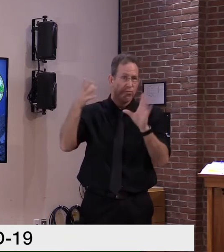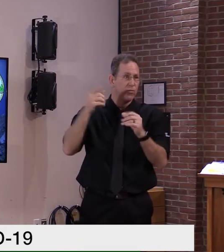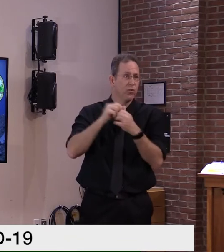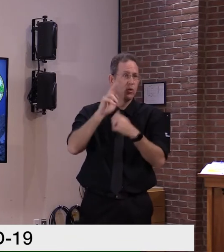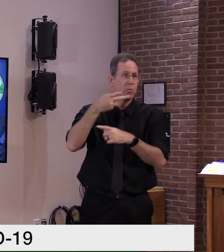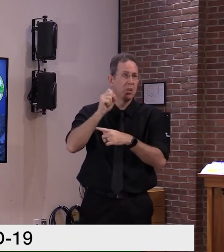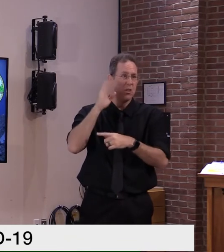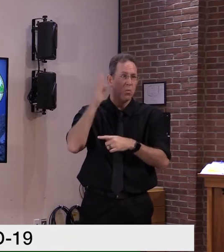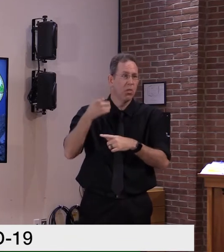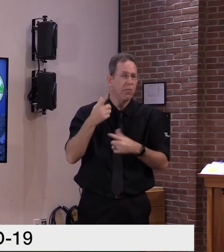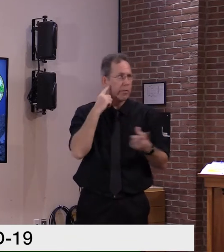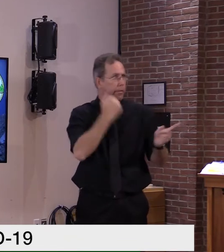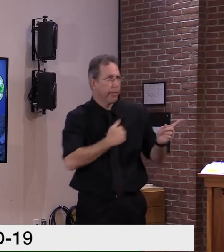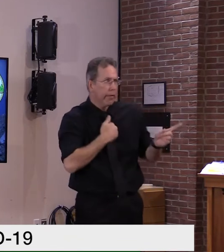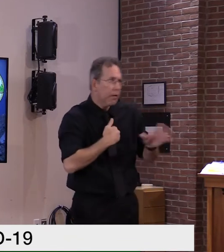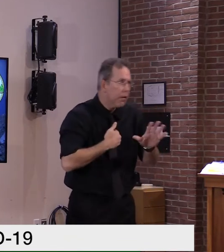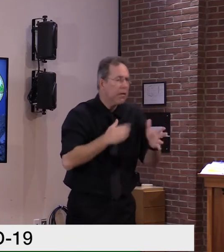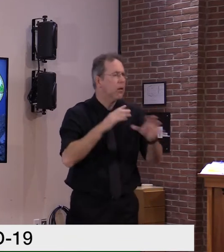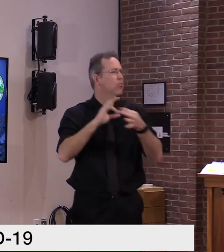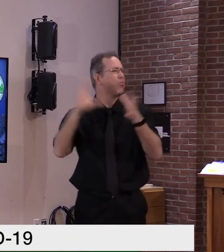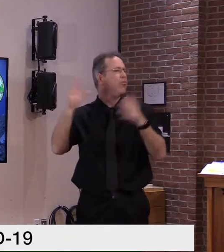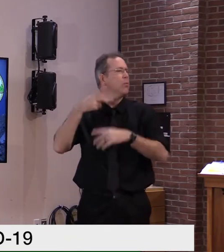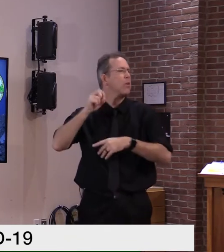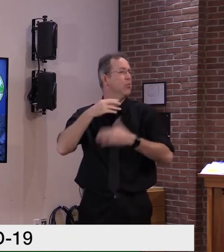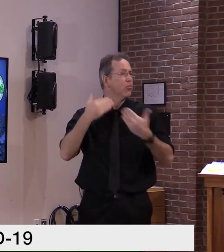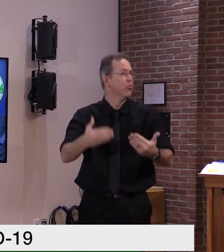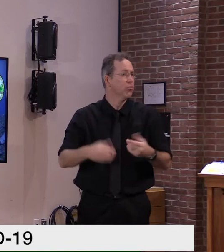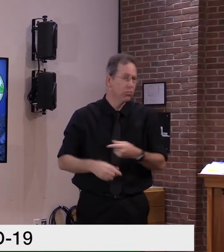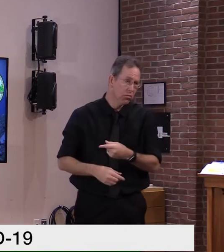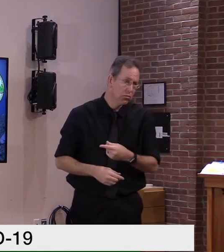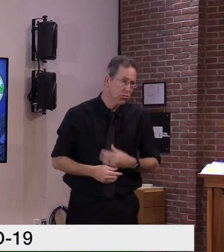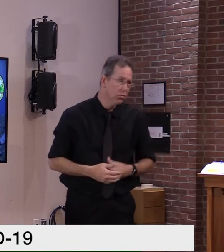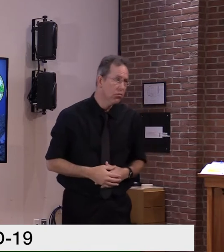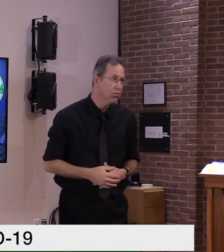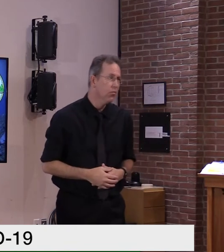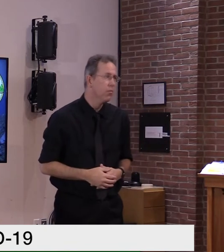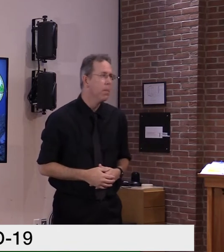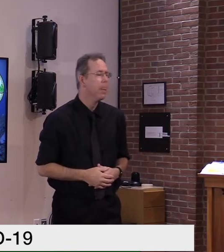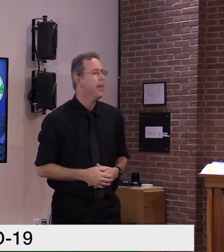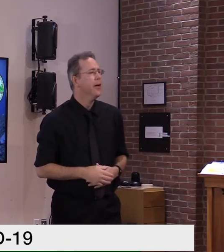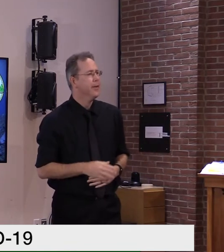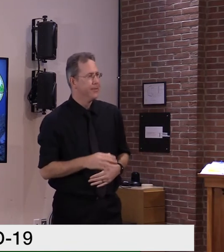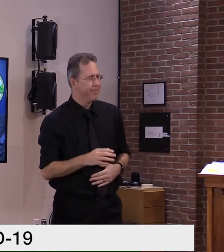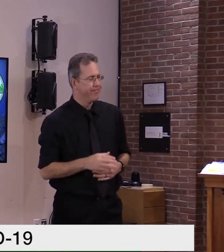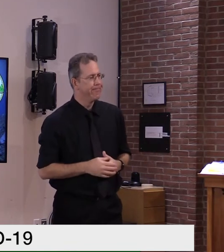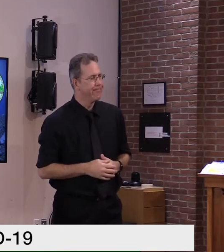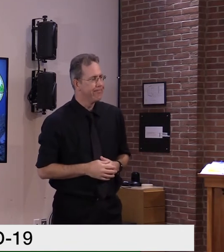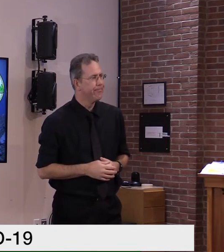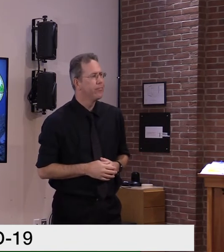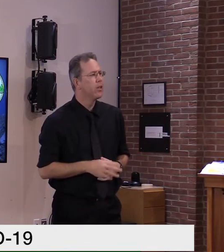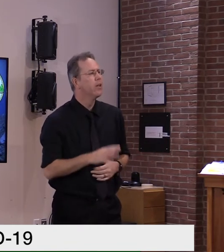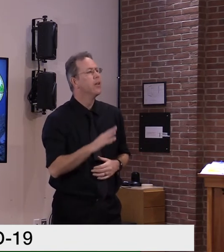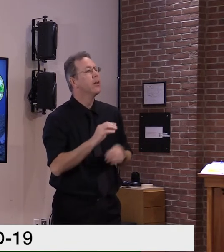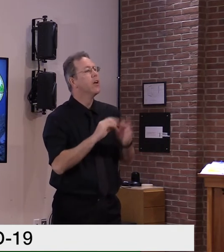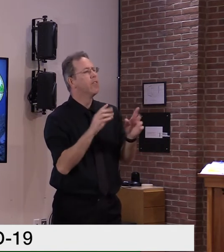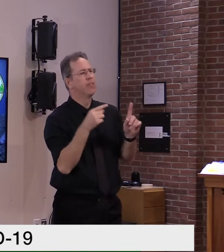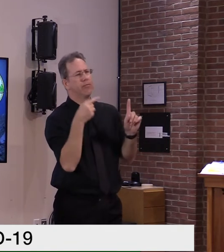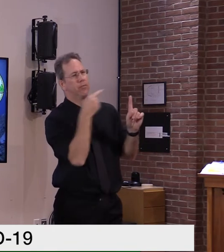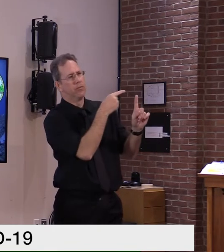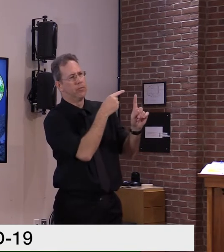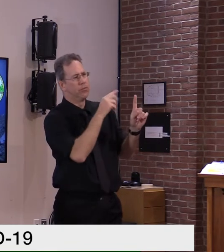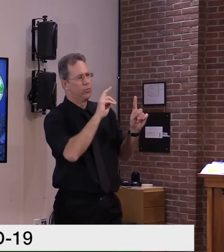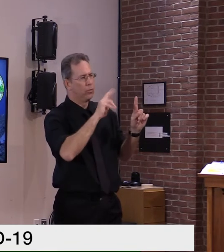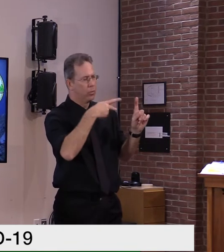What is he or she facing? Yeah, Mike, I think it's too early to, I think obviously UPS